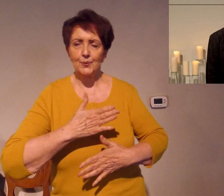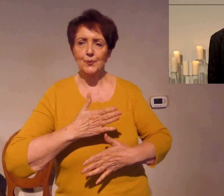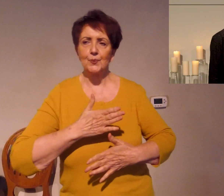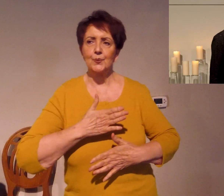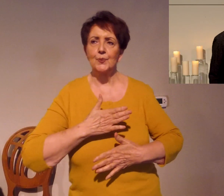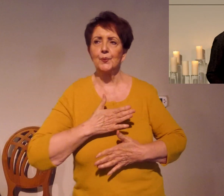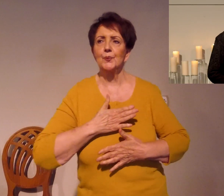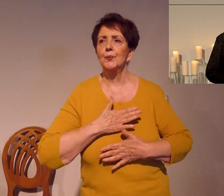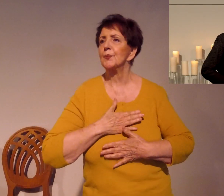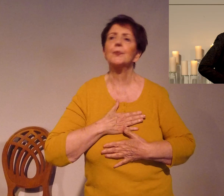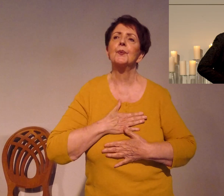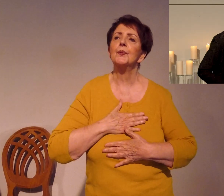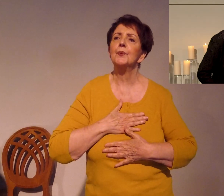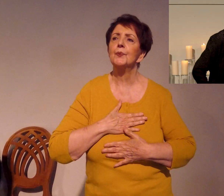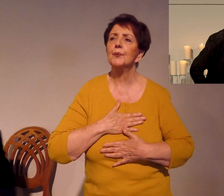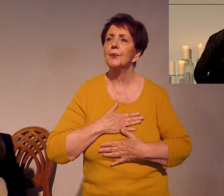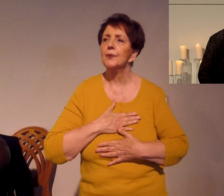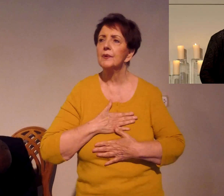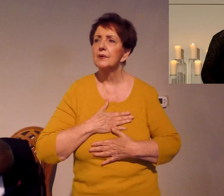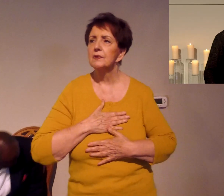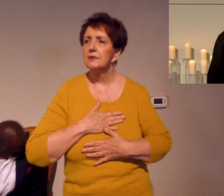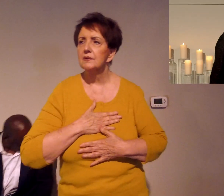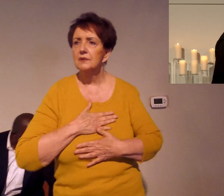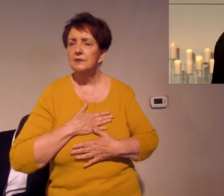Let it out.